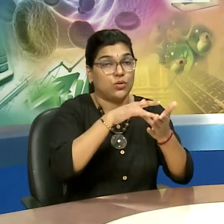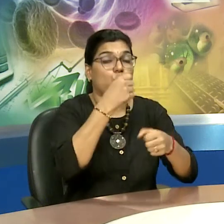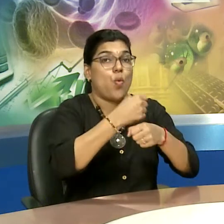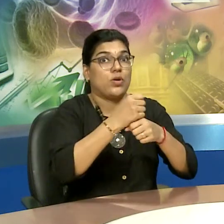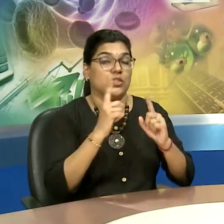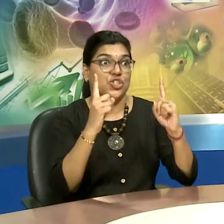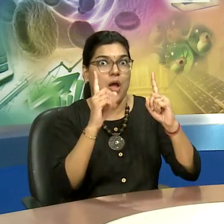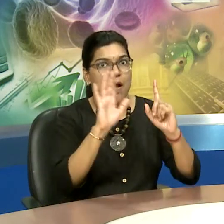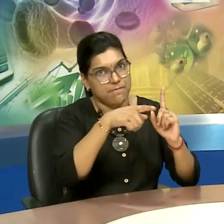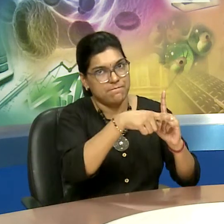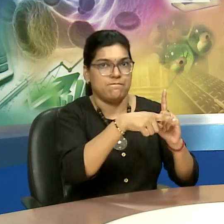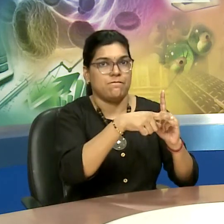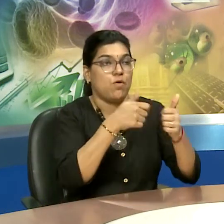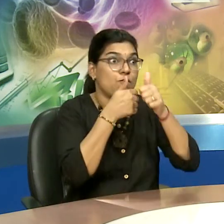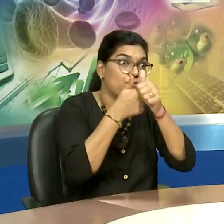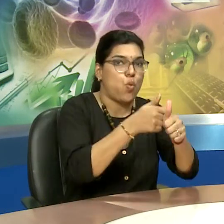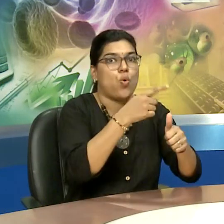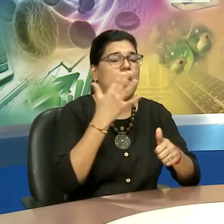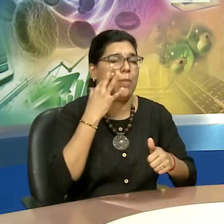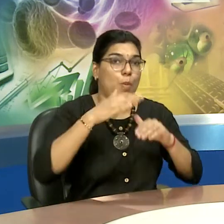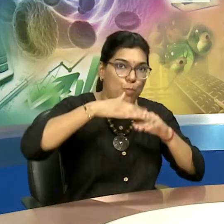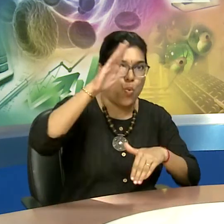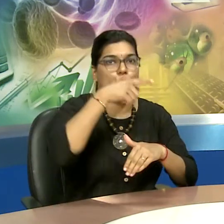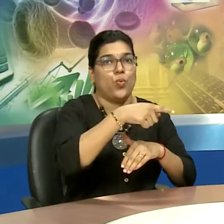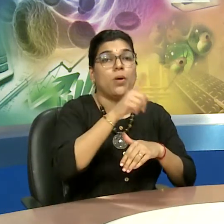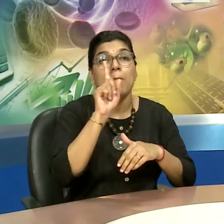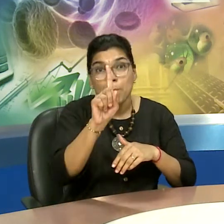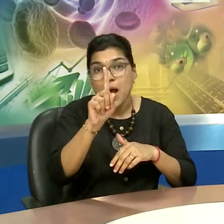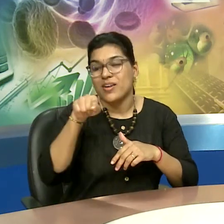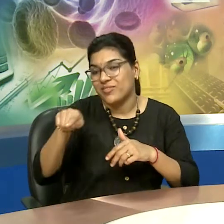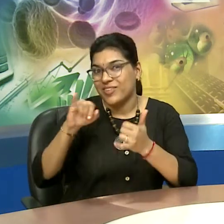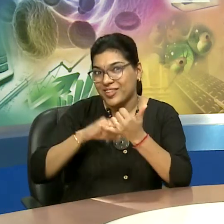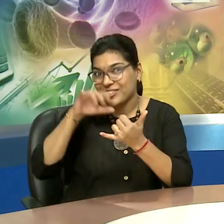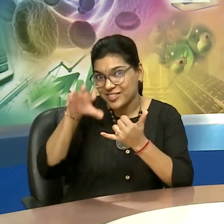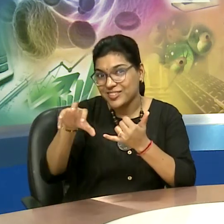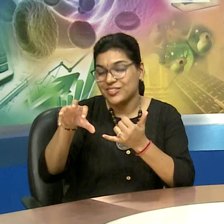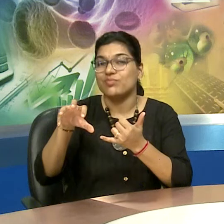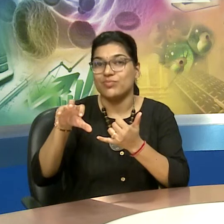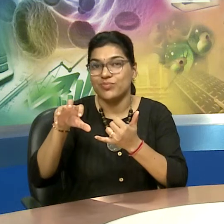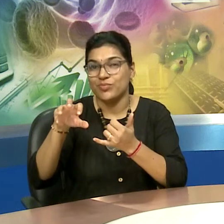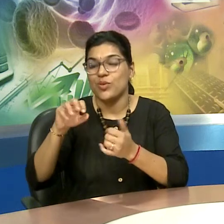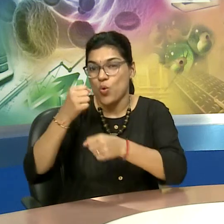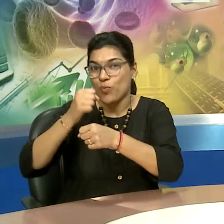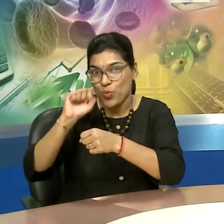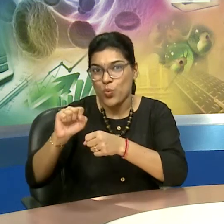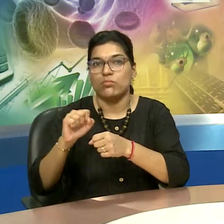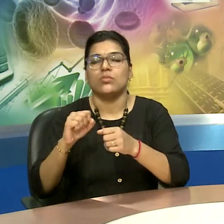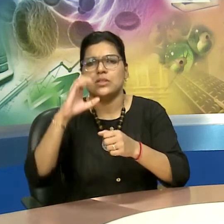strong center by assigning all